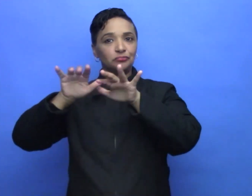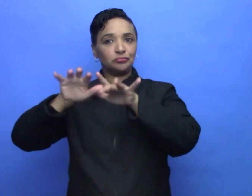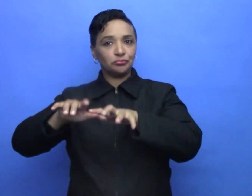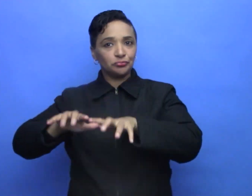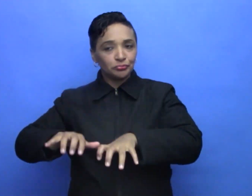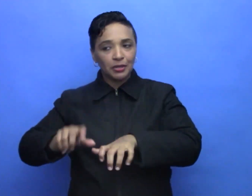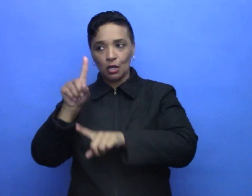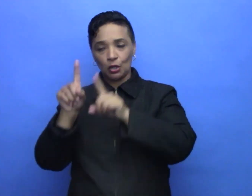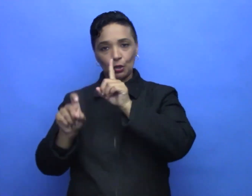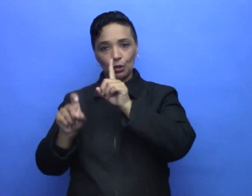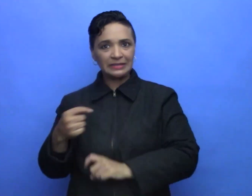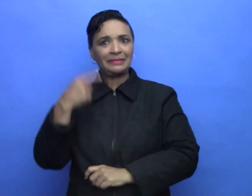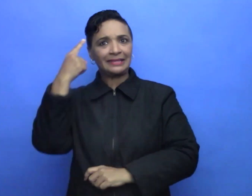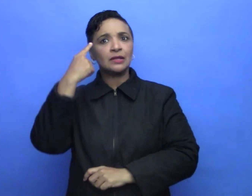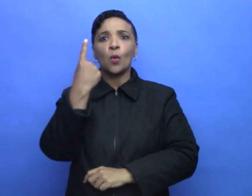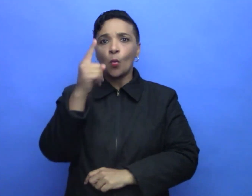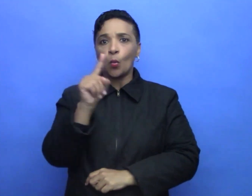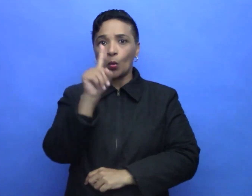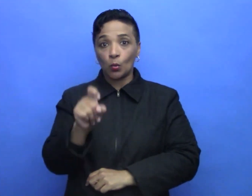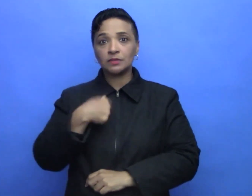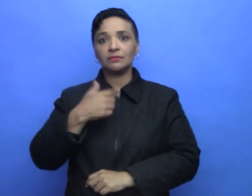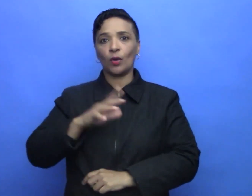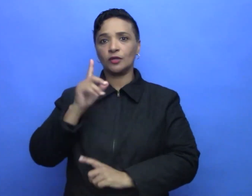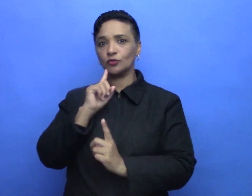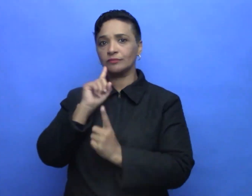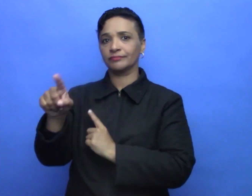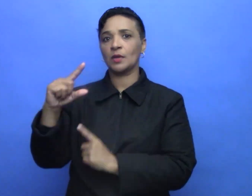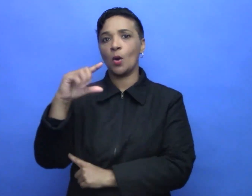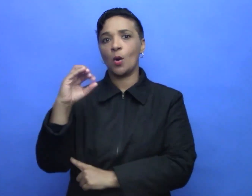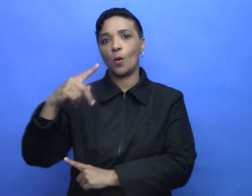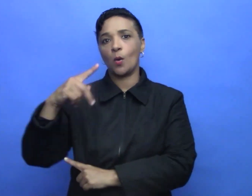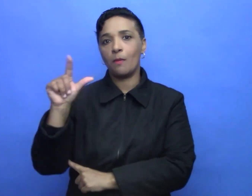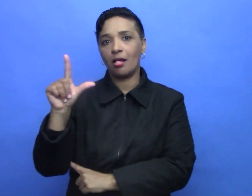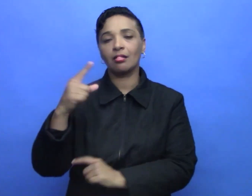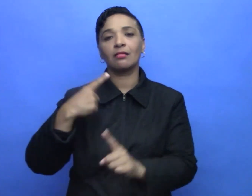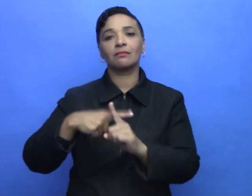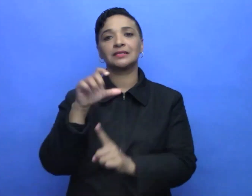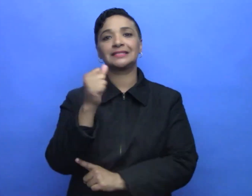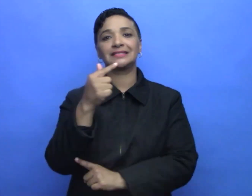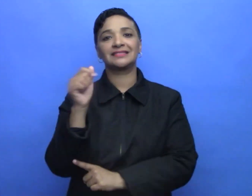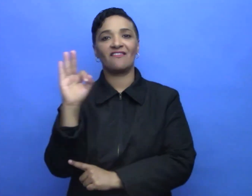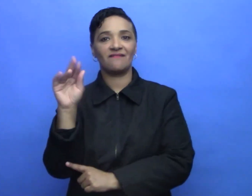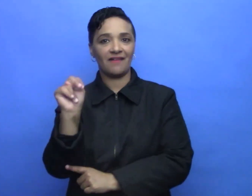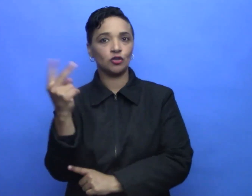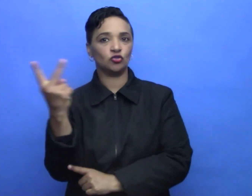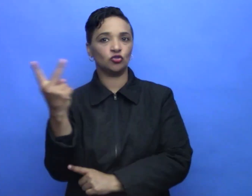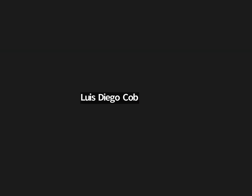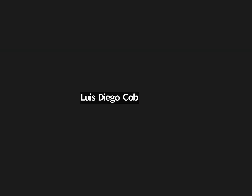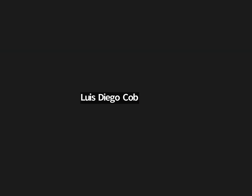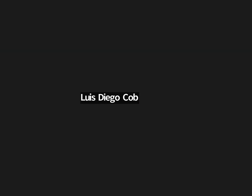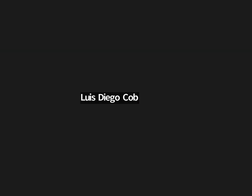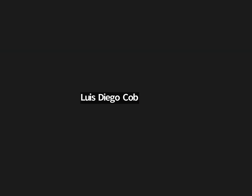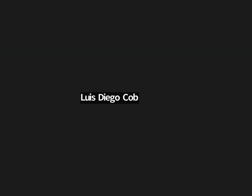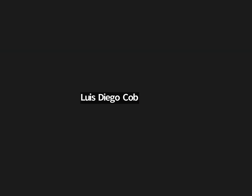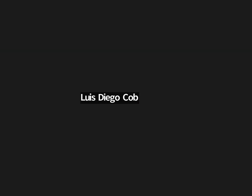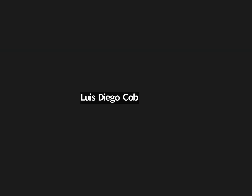There is one question that I'd like to address to Gopal and Stefan, and it goes about the linkages